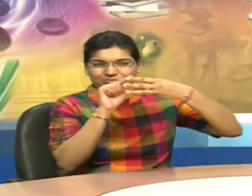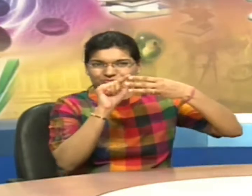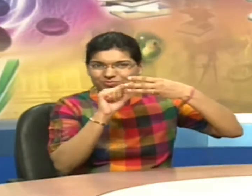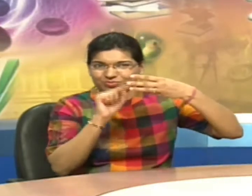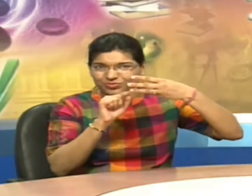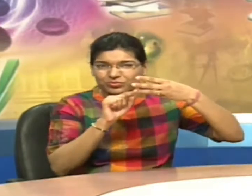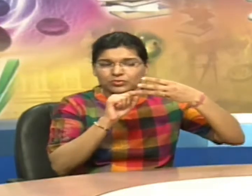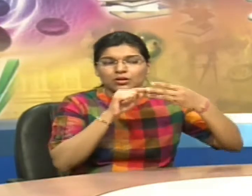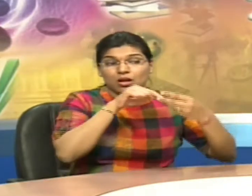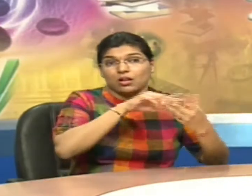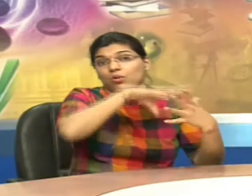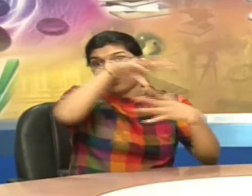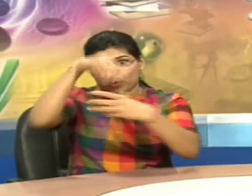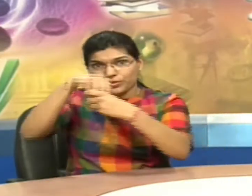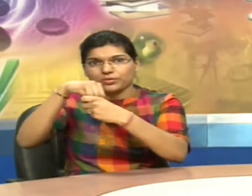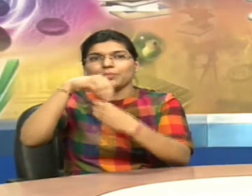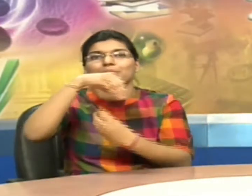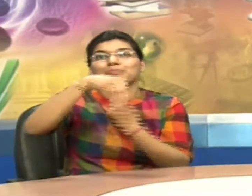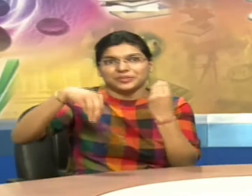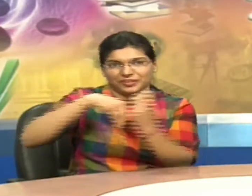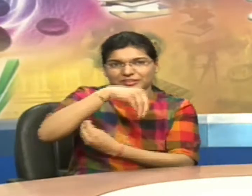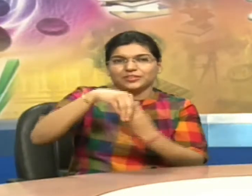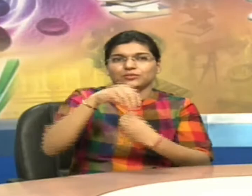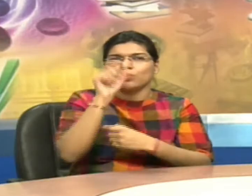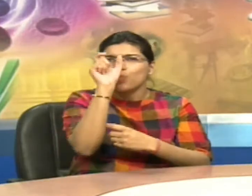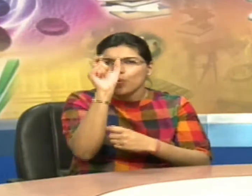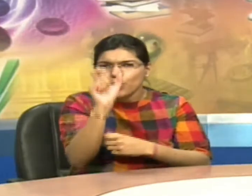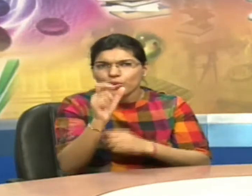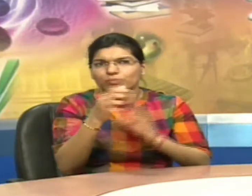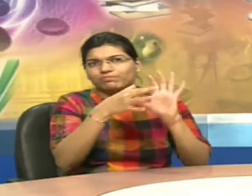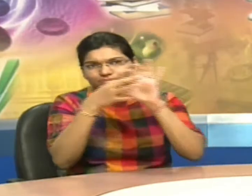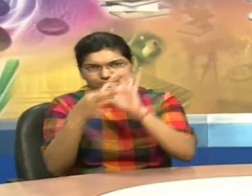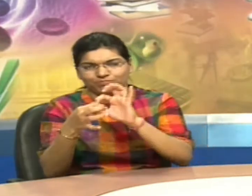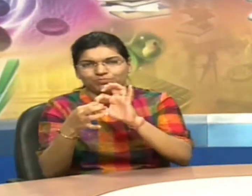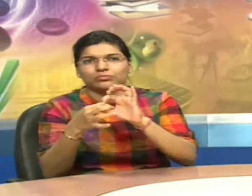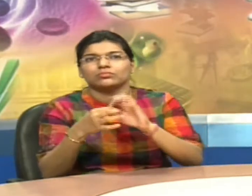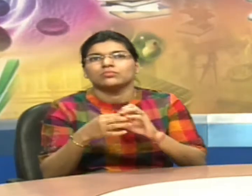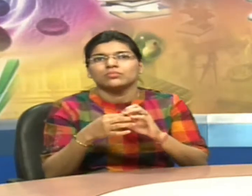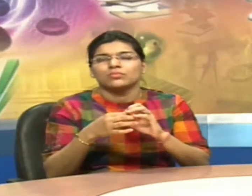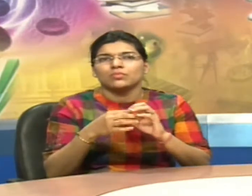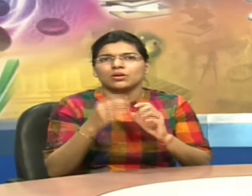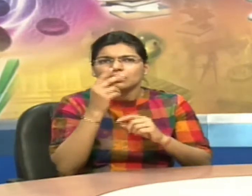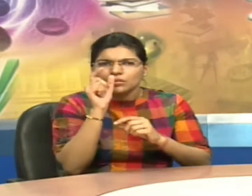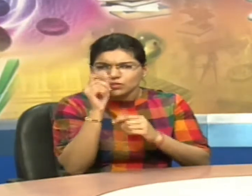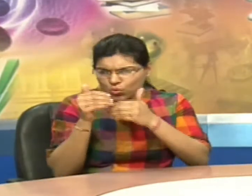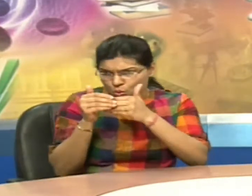Now, you have read closed, open and hyphenated words.